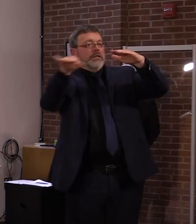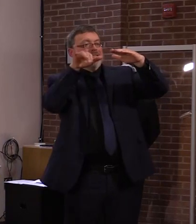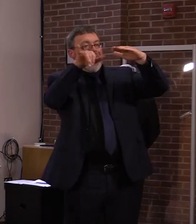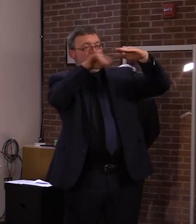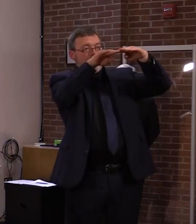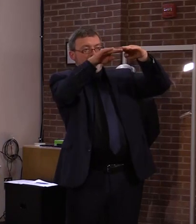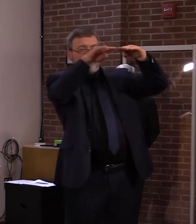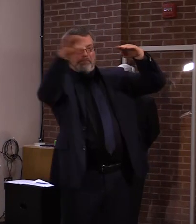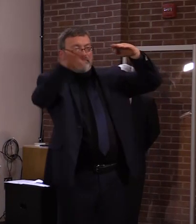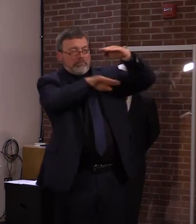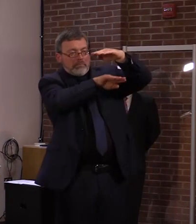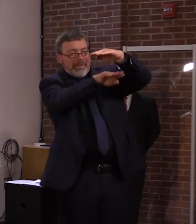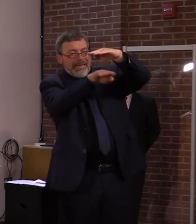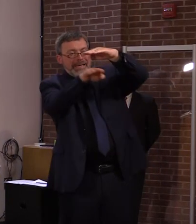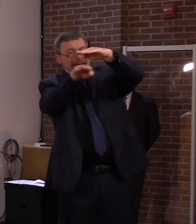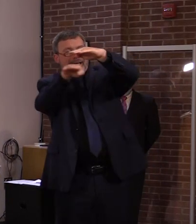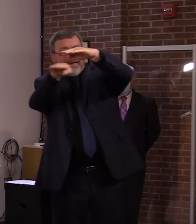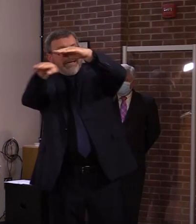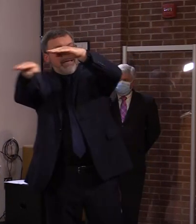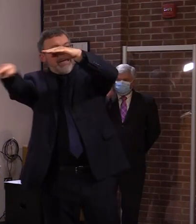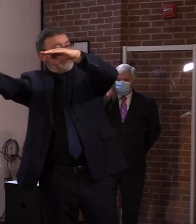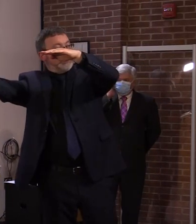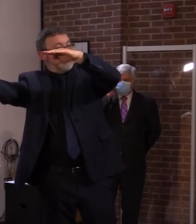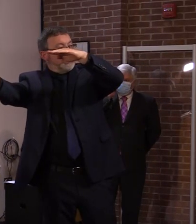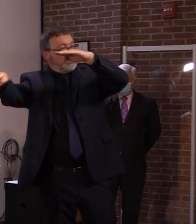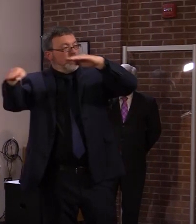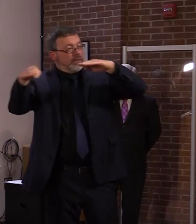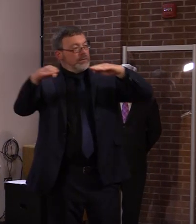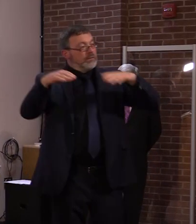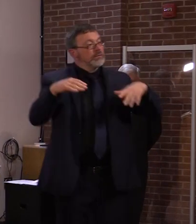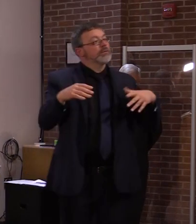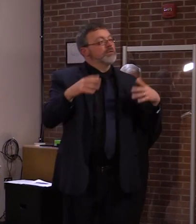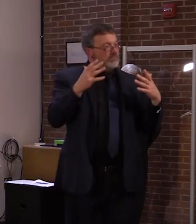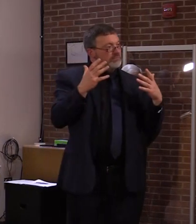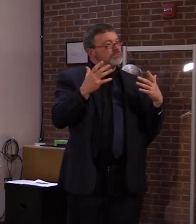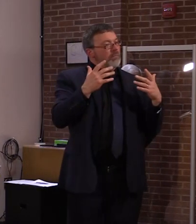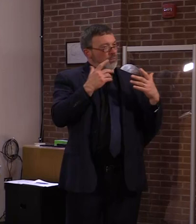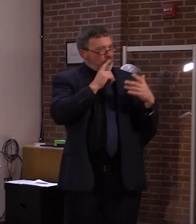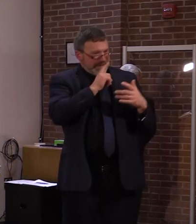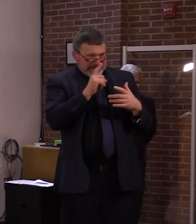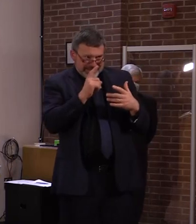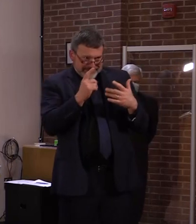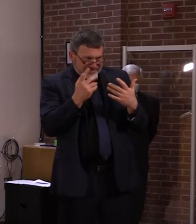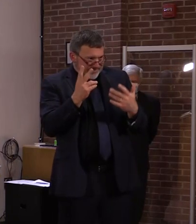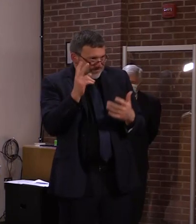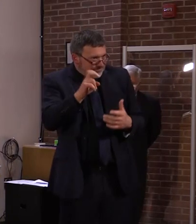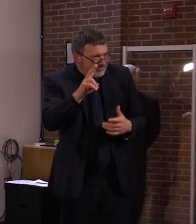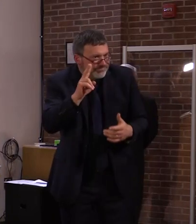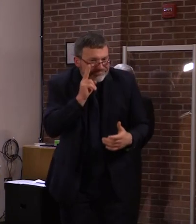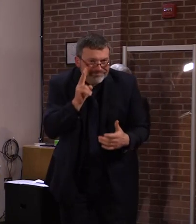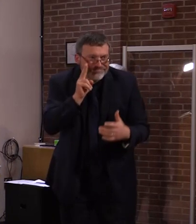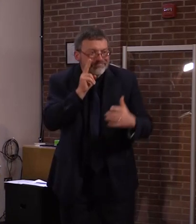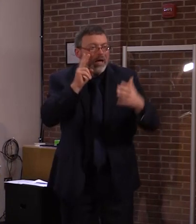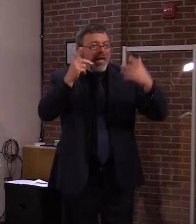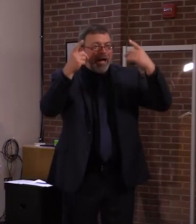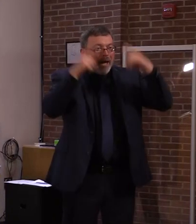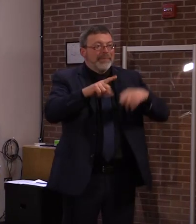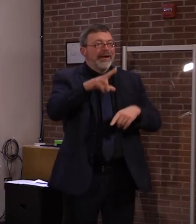press conference, it always comes down to, you know, what happens on the ground and what people's behaviors are and how the cases actually trend.